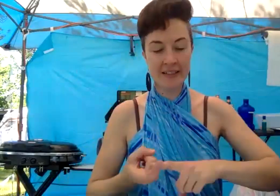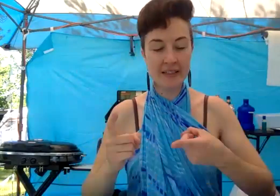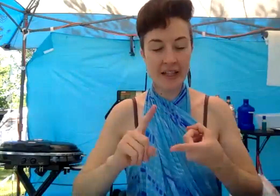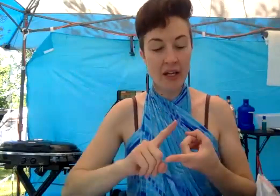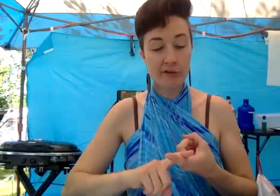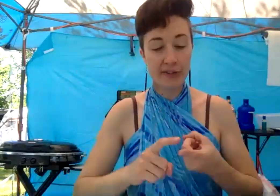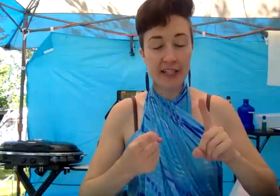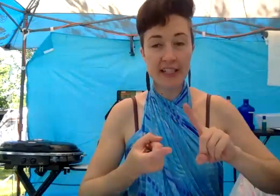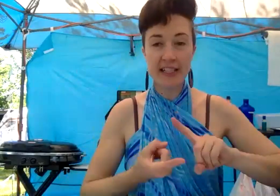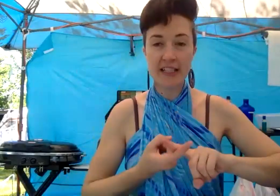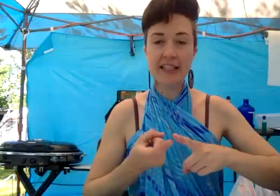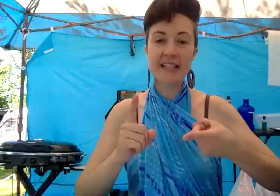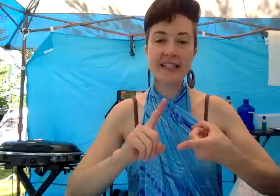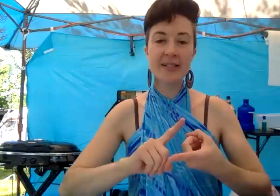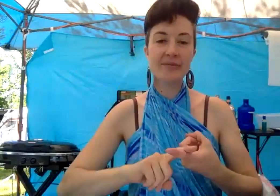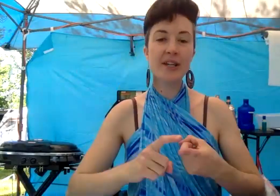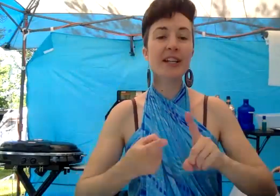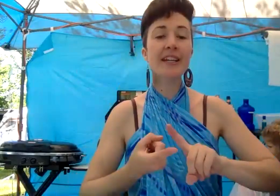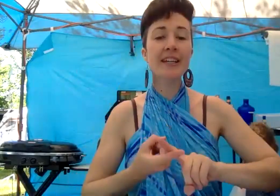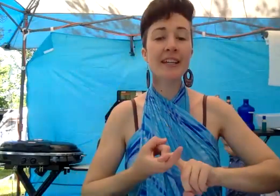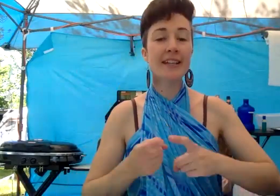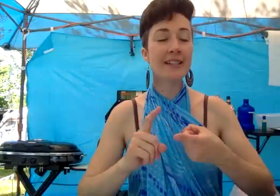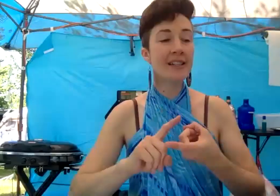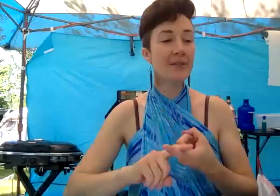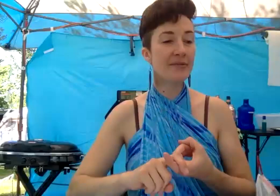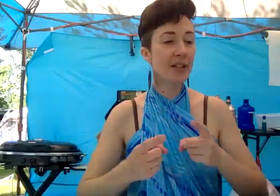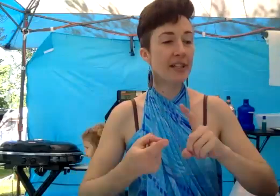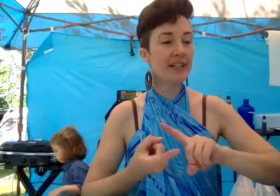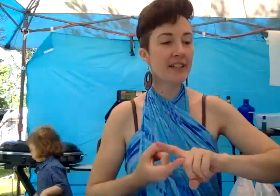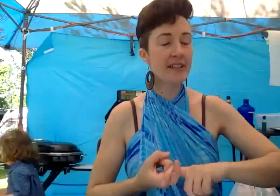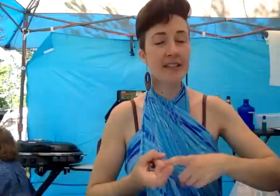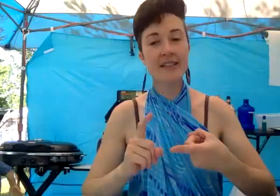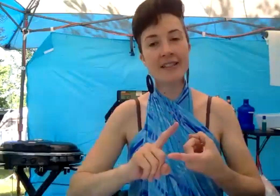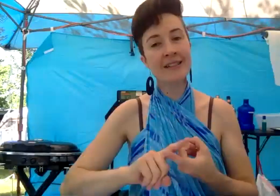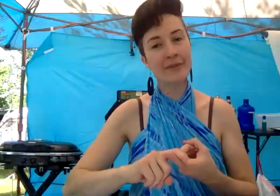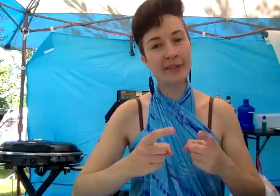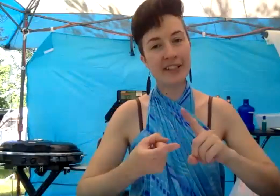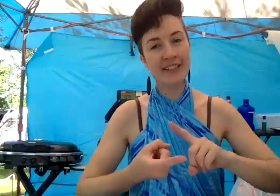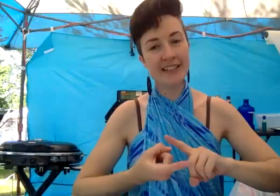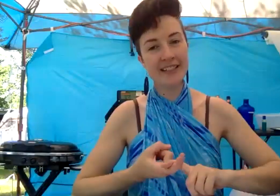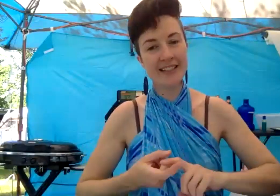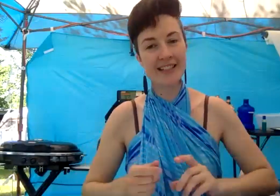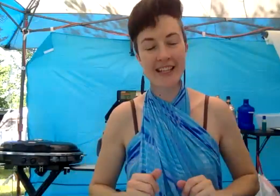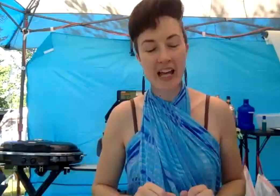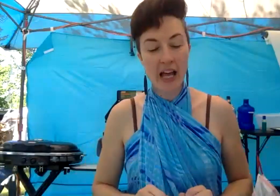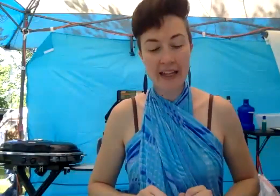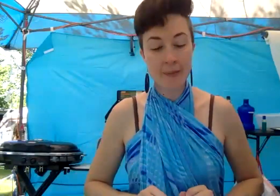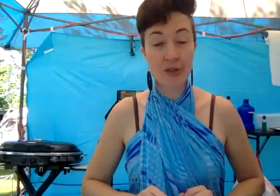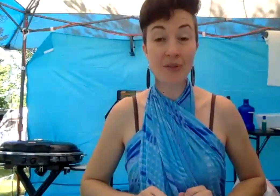friend, friend, friend, friend, friend. And I'm sure you've